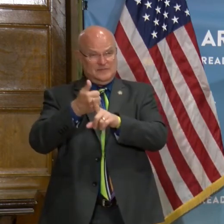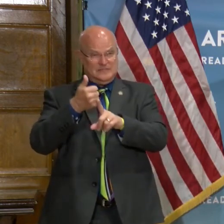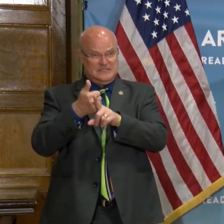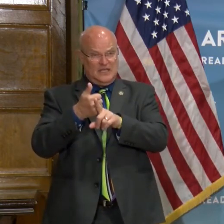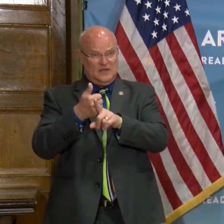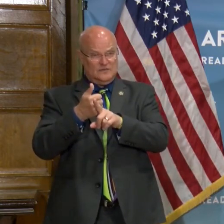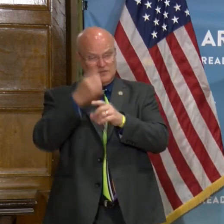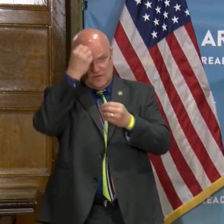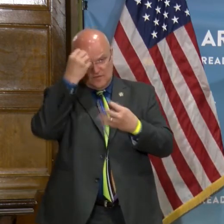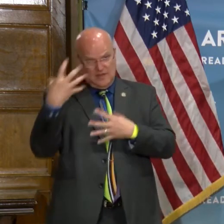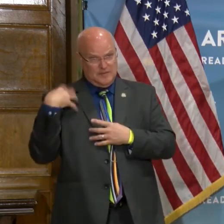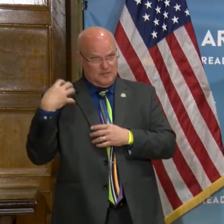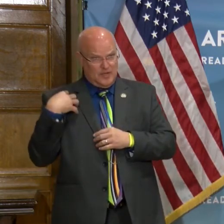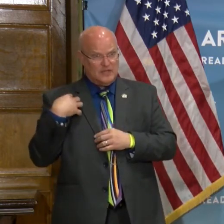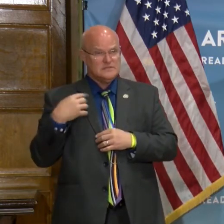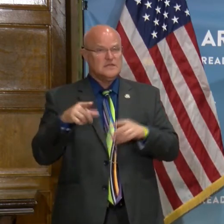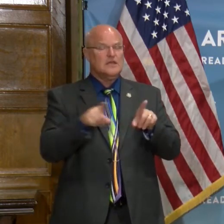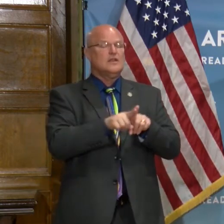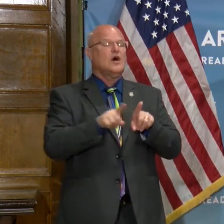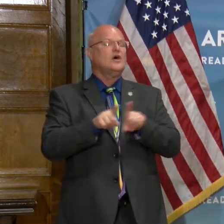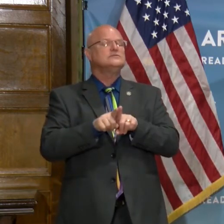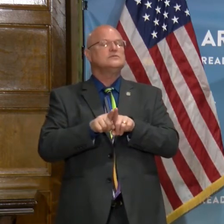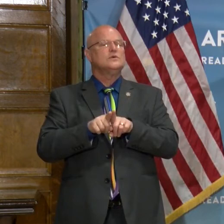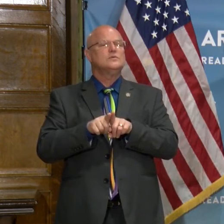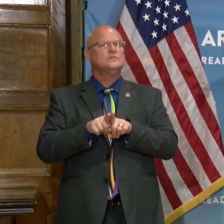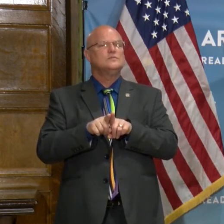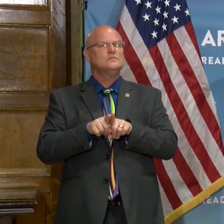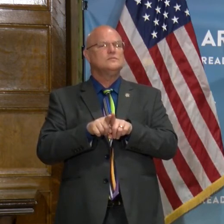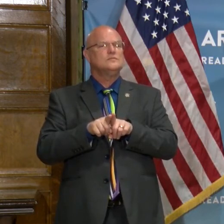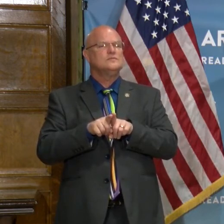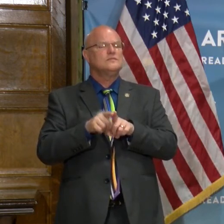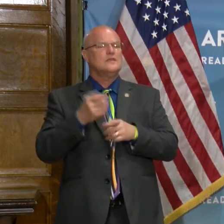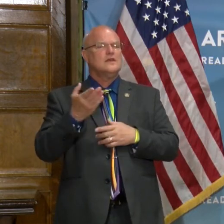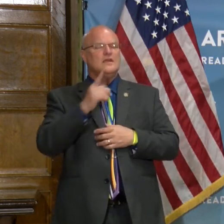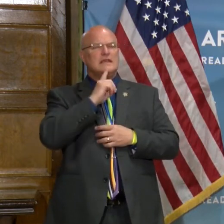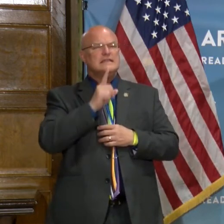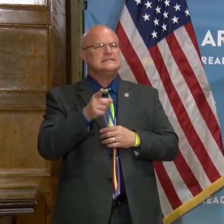them. And also, there